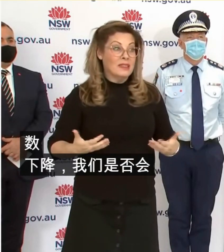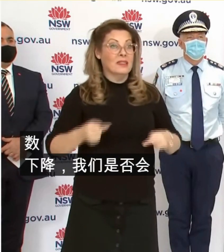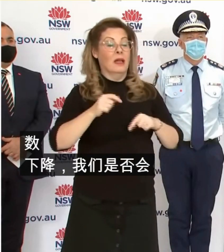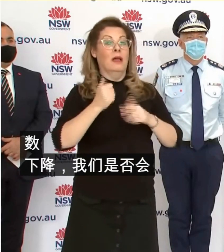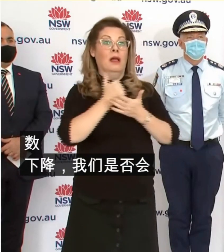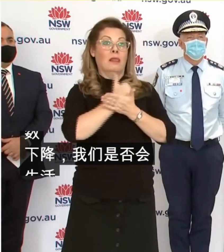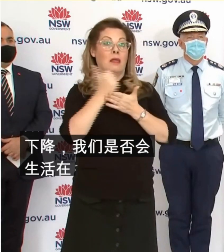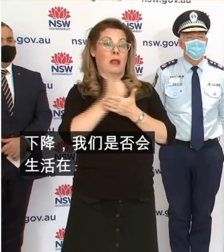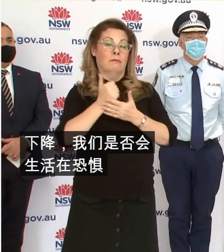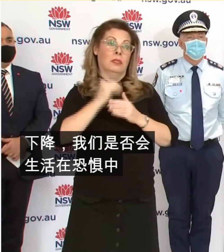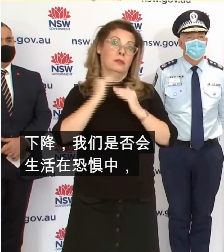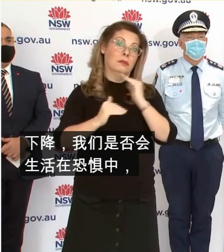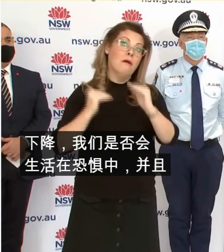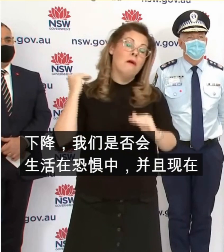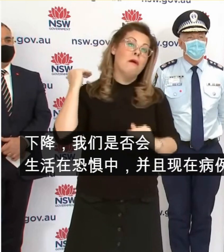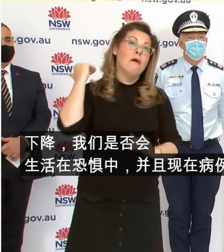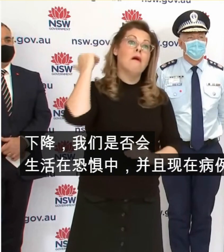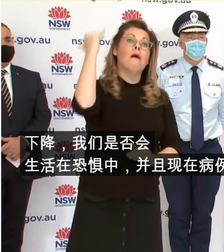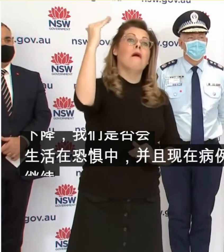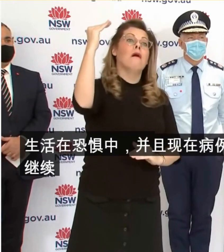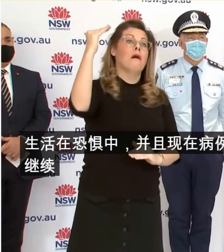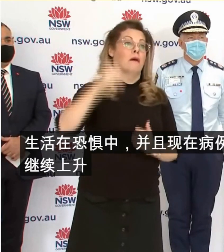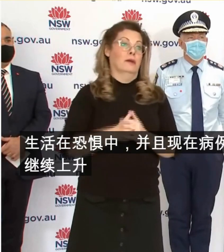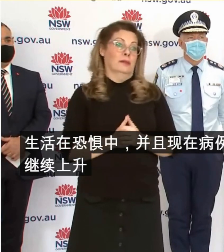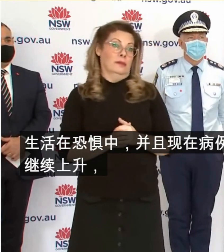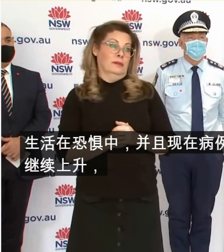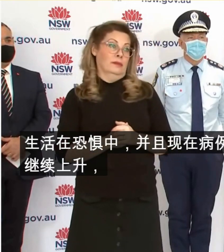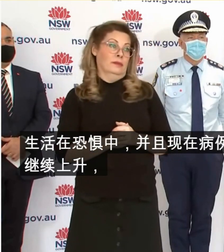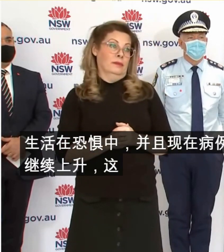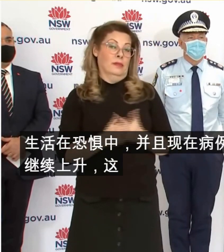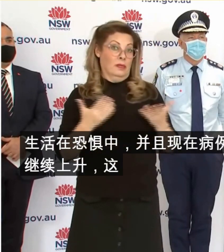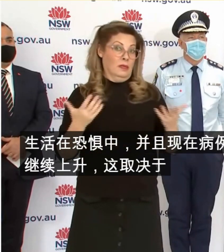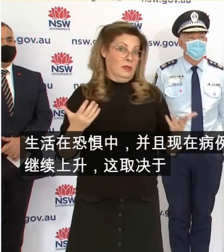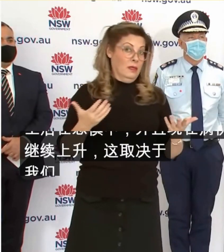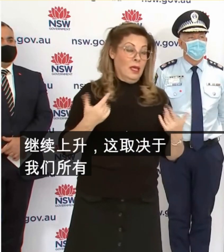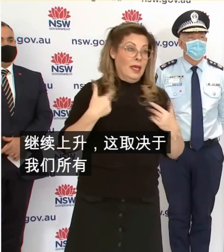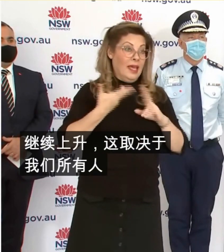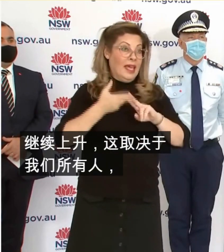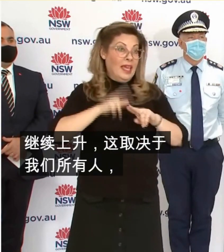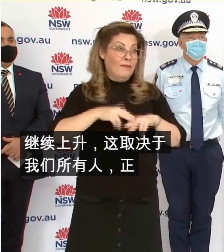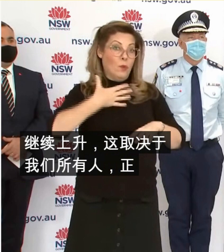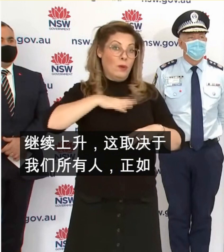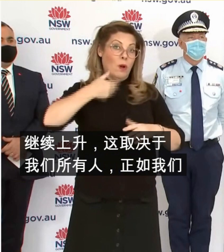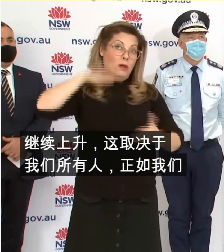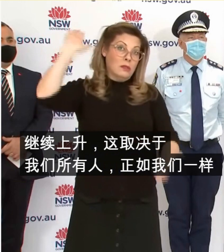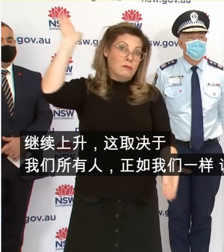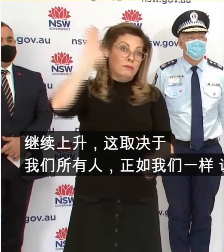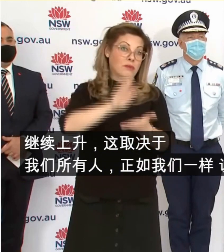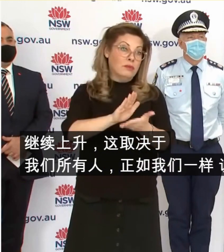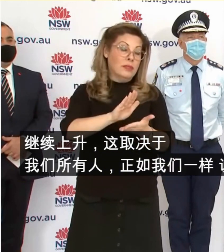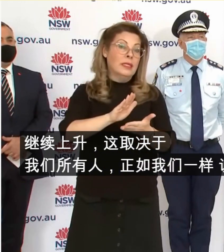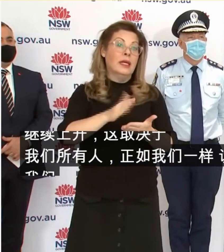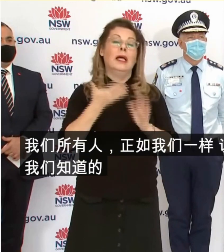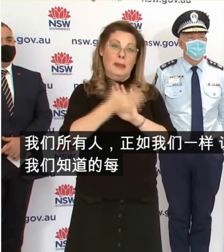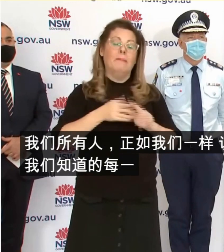or are we going to live in fear and have case numbers continue to go up? Now, that is up to all of us together, and as we say